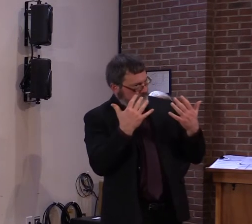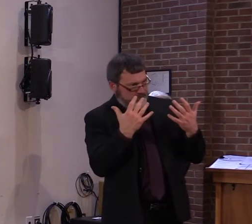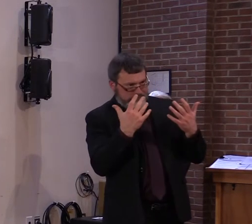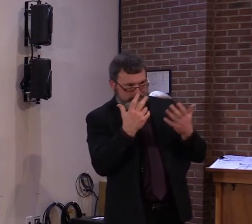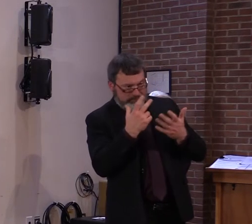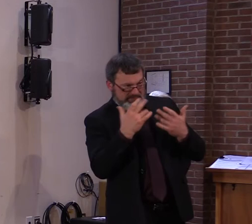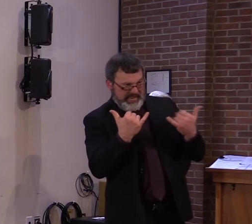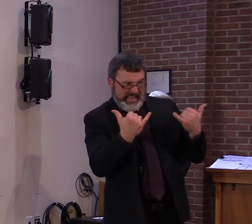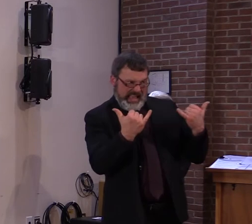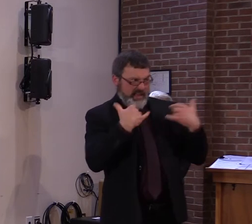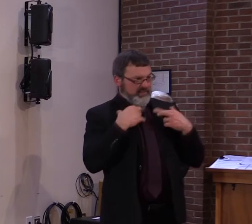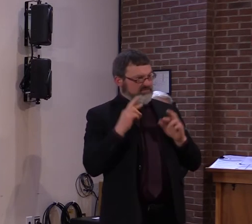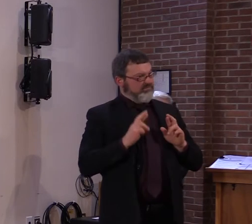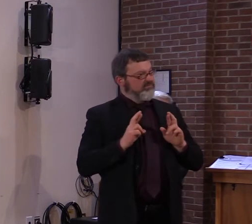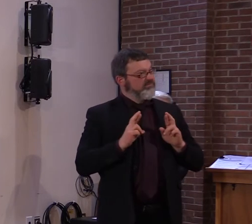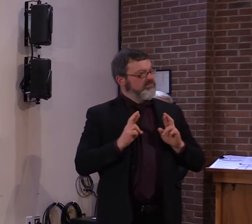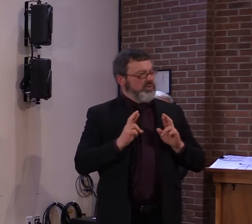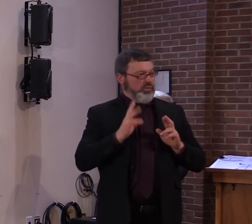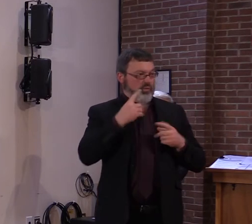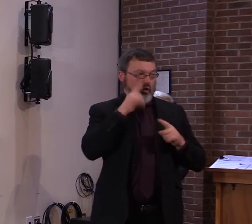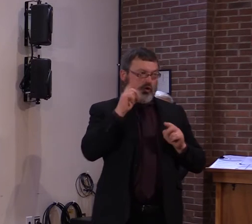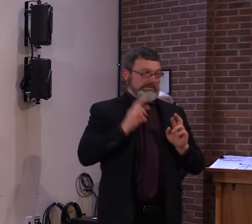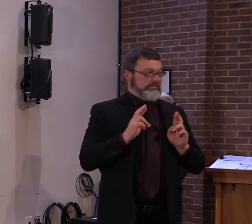we would welcome them